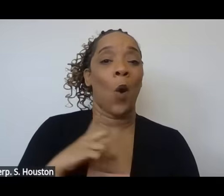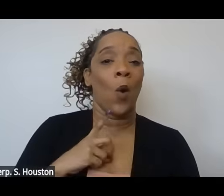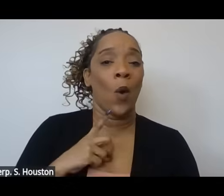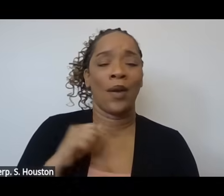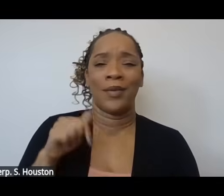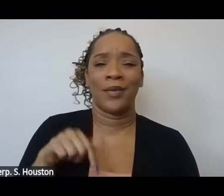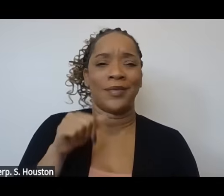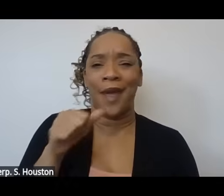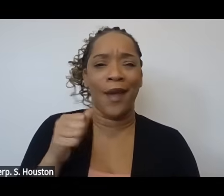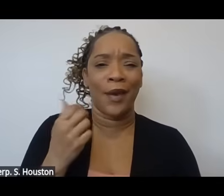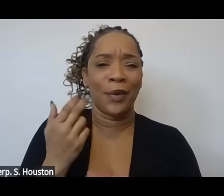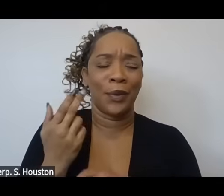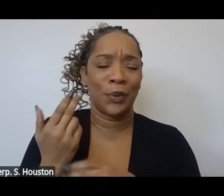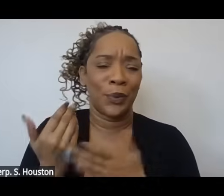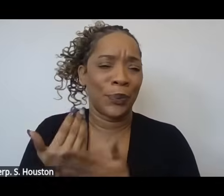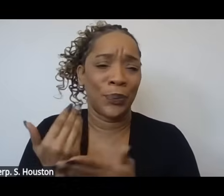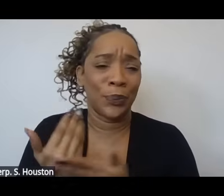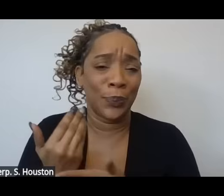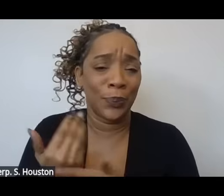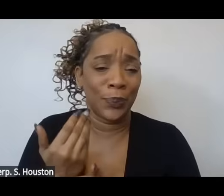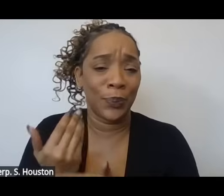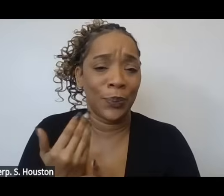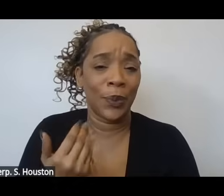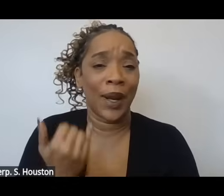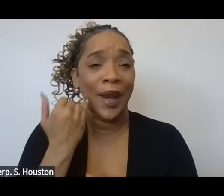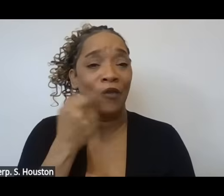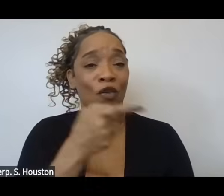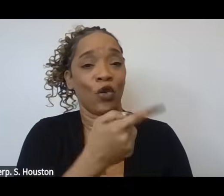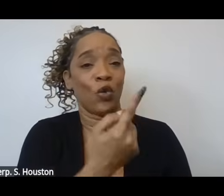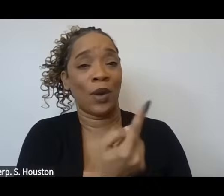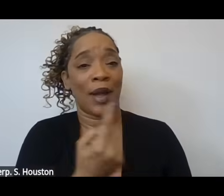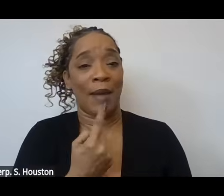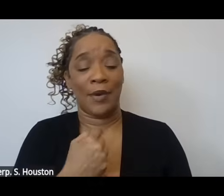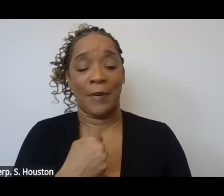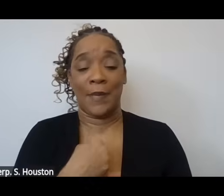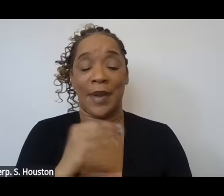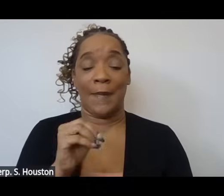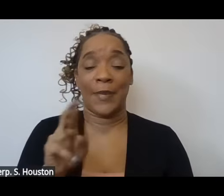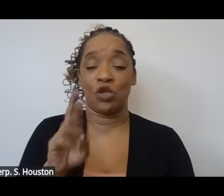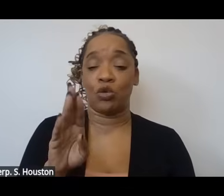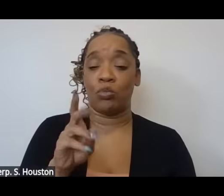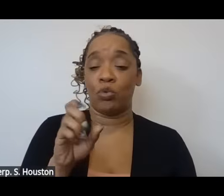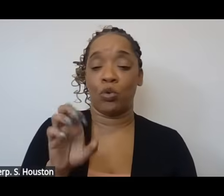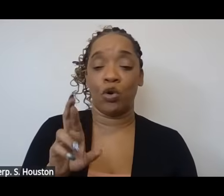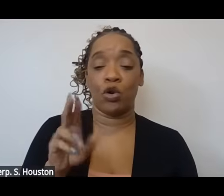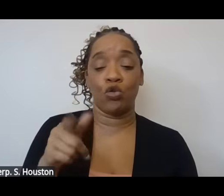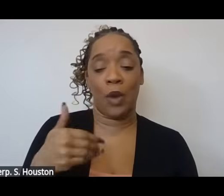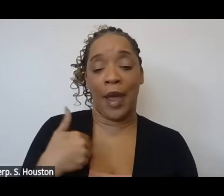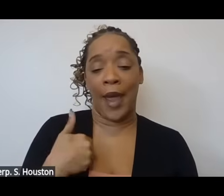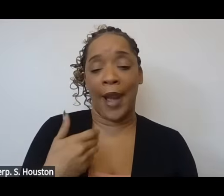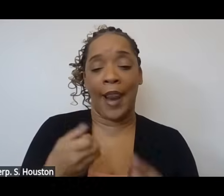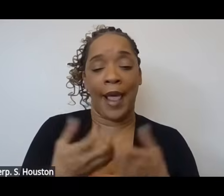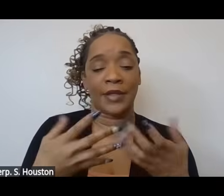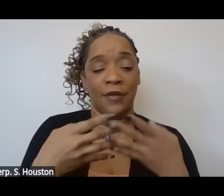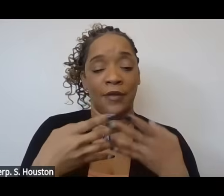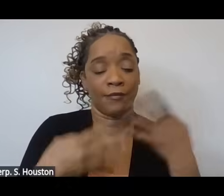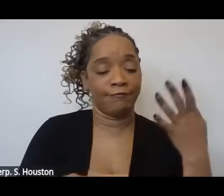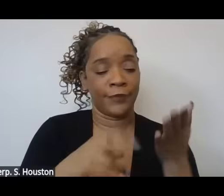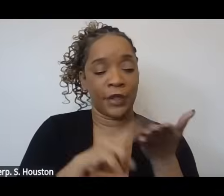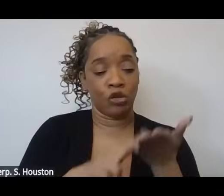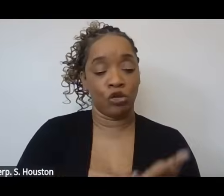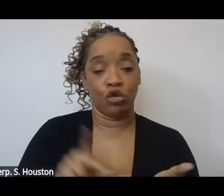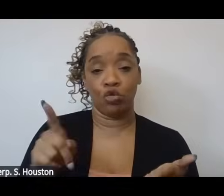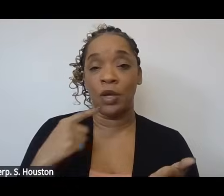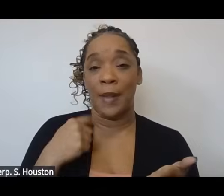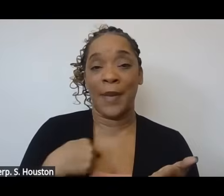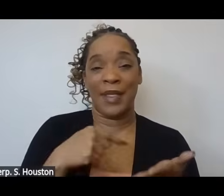If you come to me, Mr. Brewer, with a bunch of signatures and you say, these are all fraudulent, Mr.